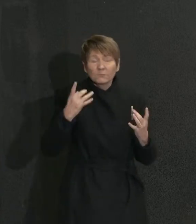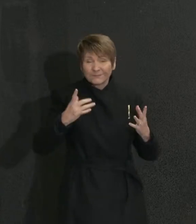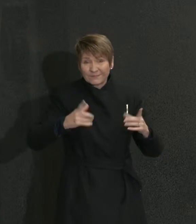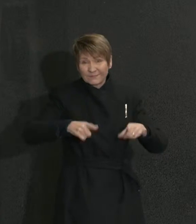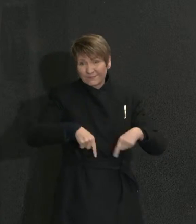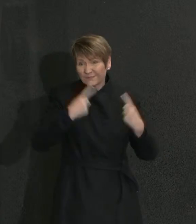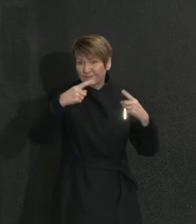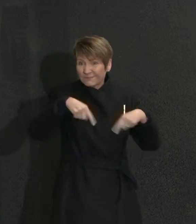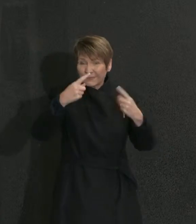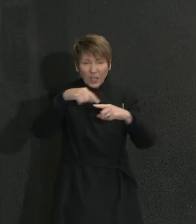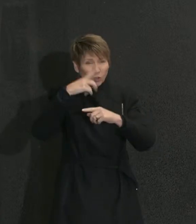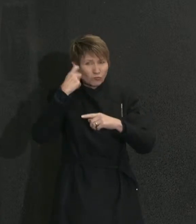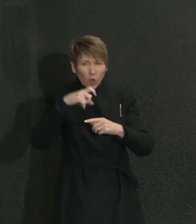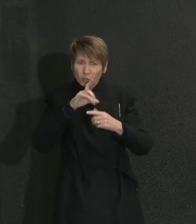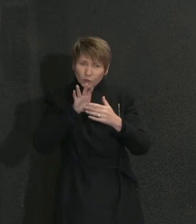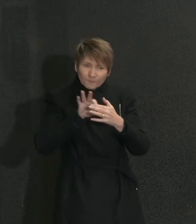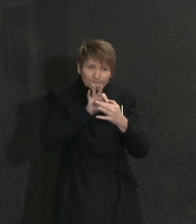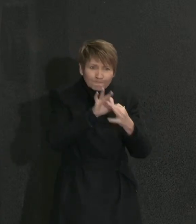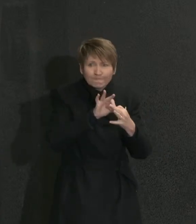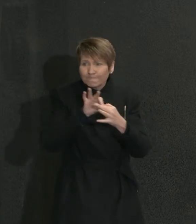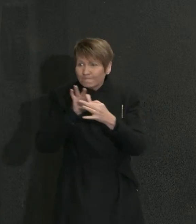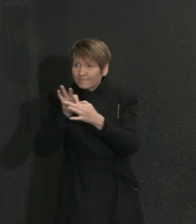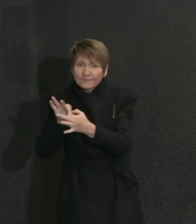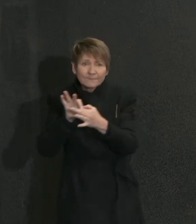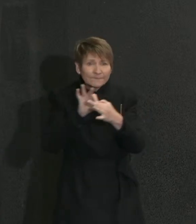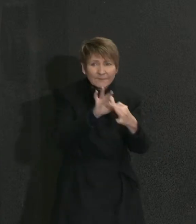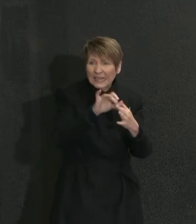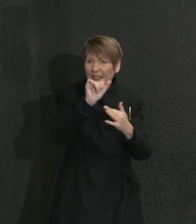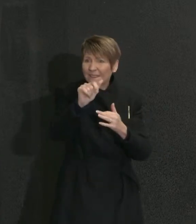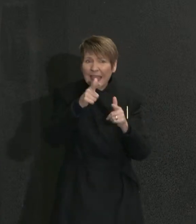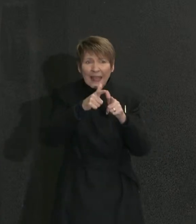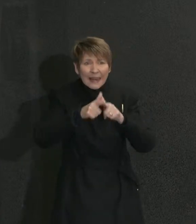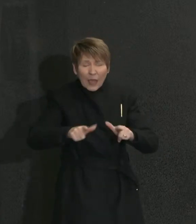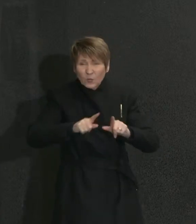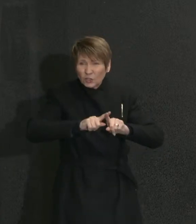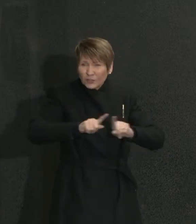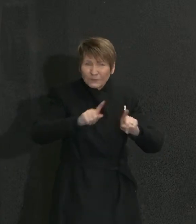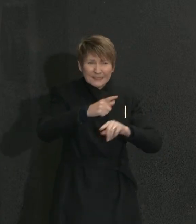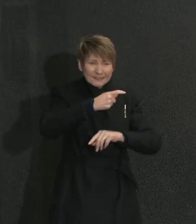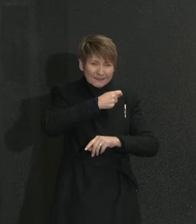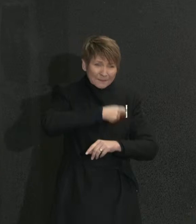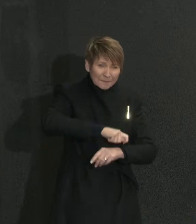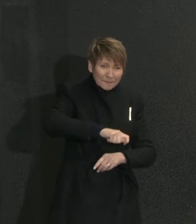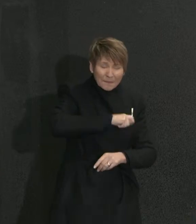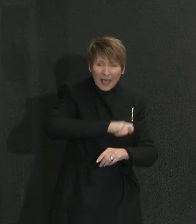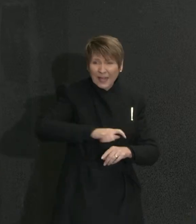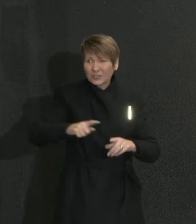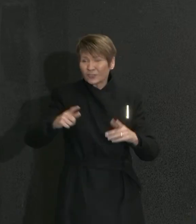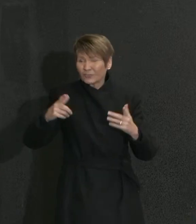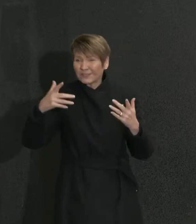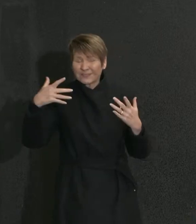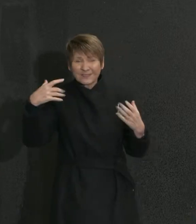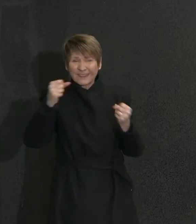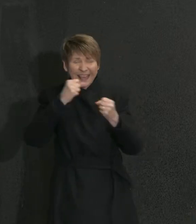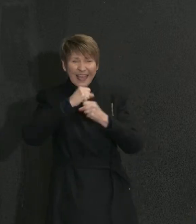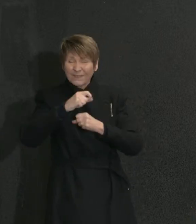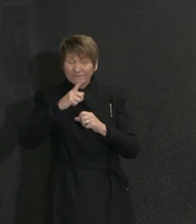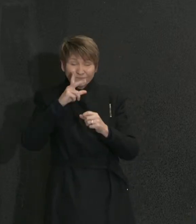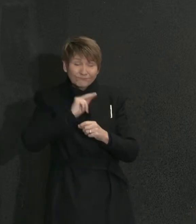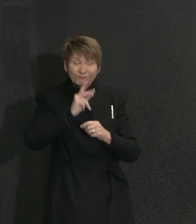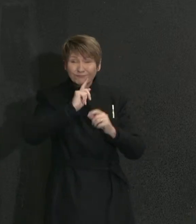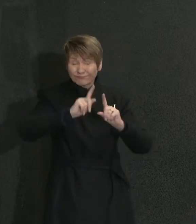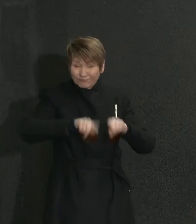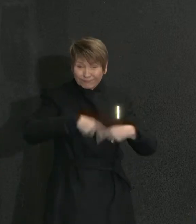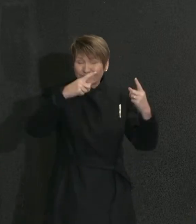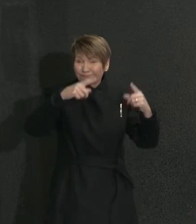see these cases as a result of any deficiency in the hard work of thousands of people. And I'm